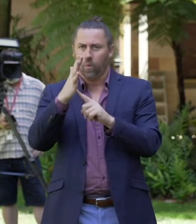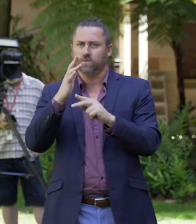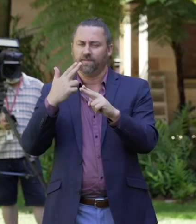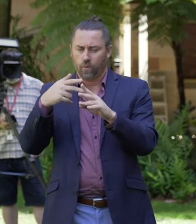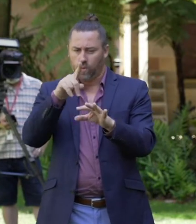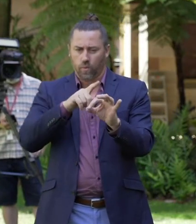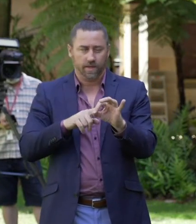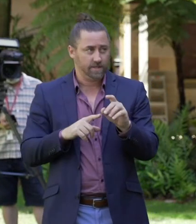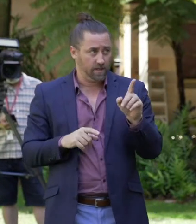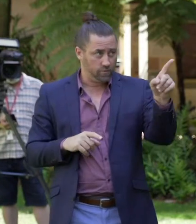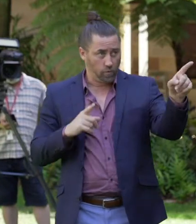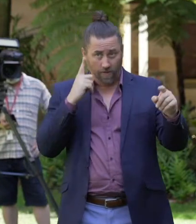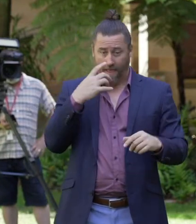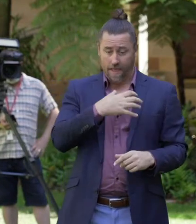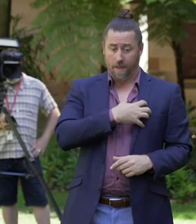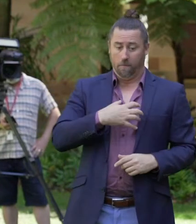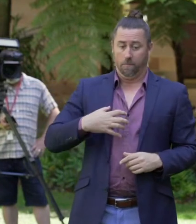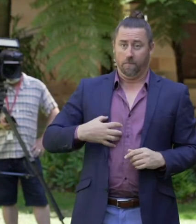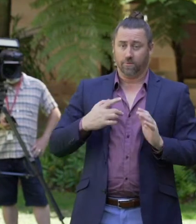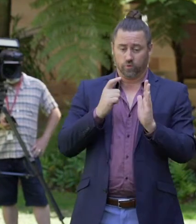Queenslanders.